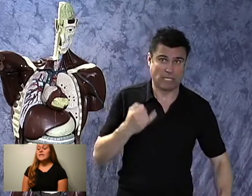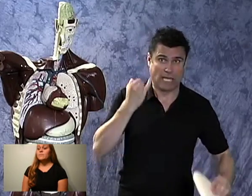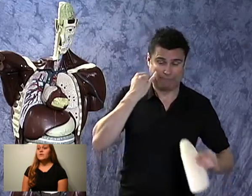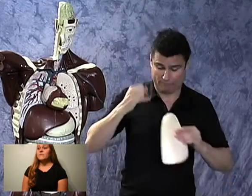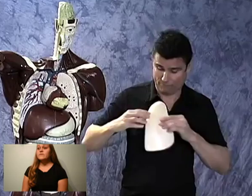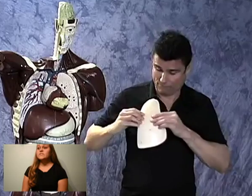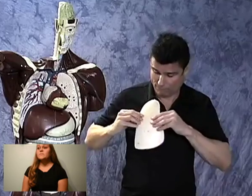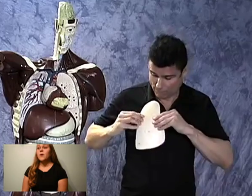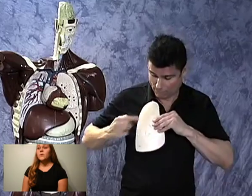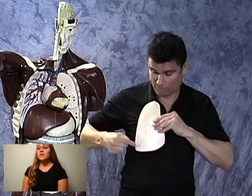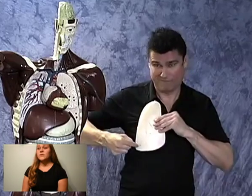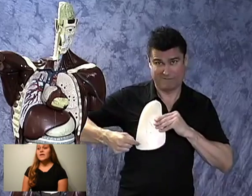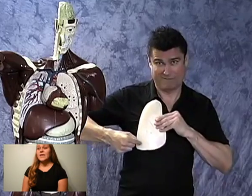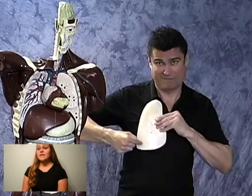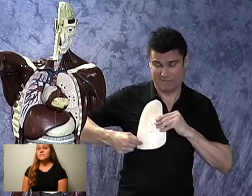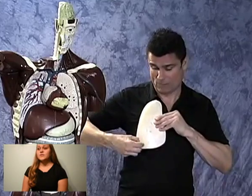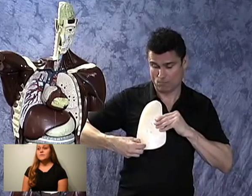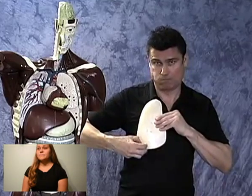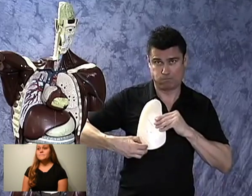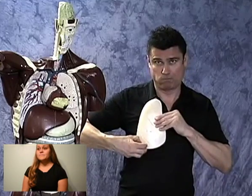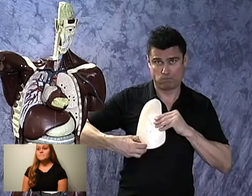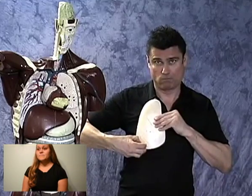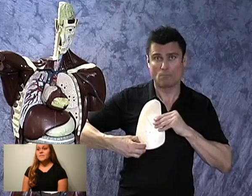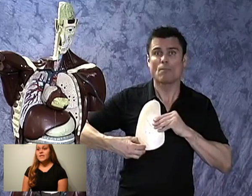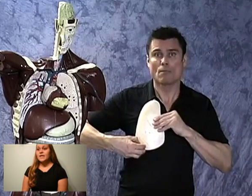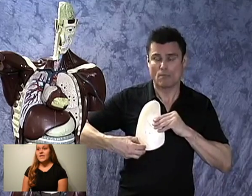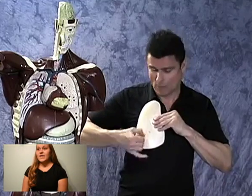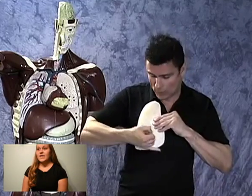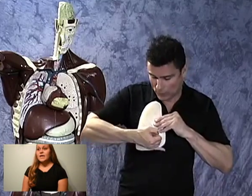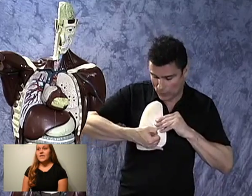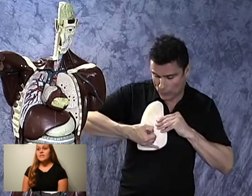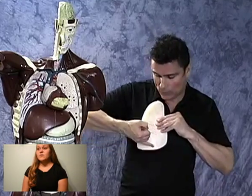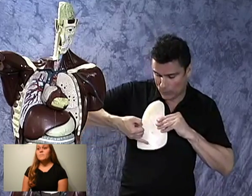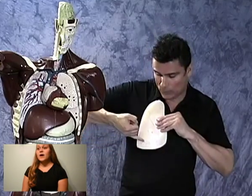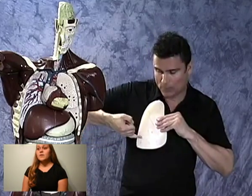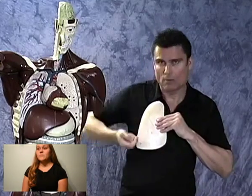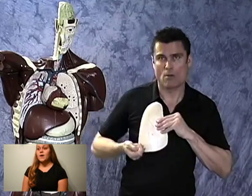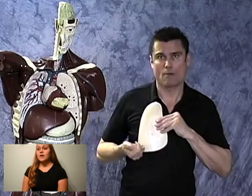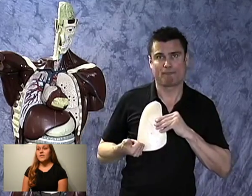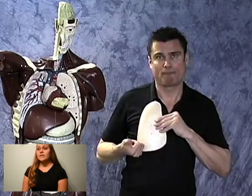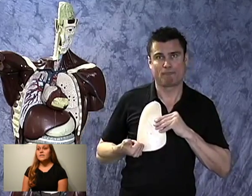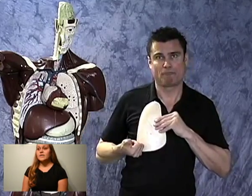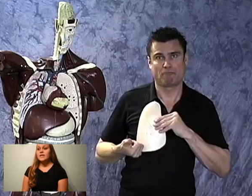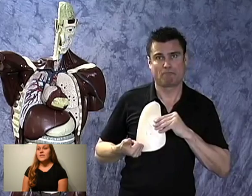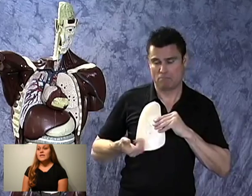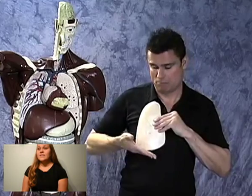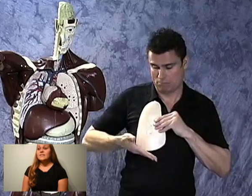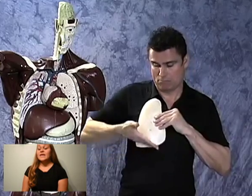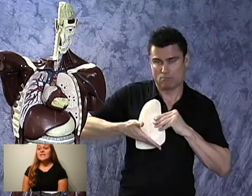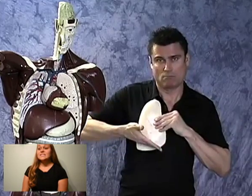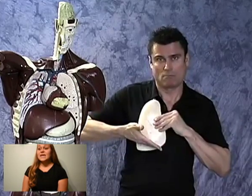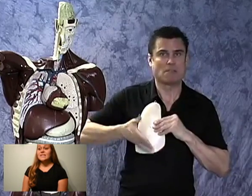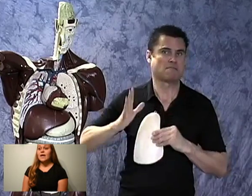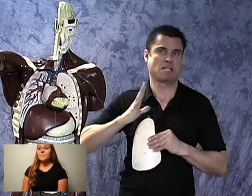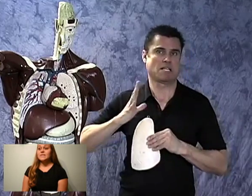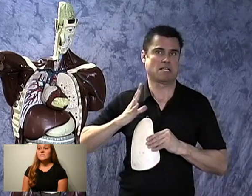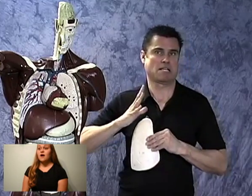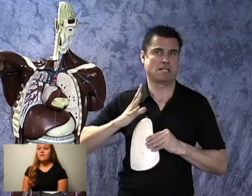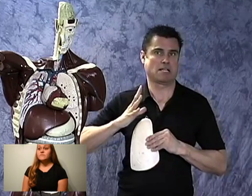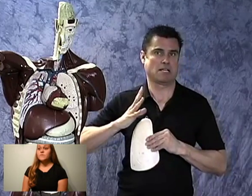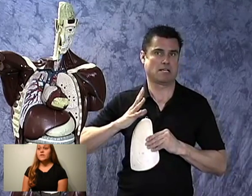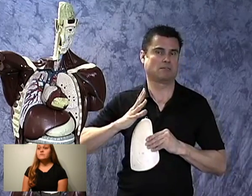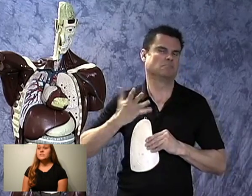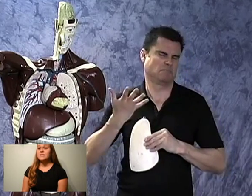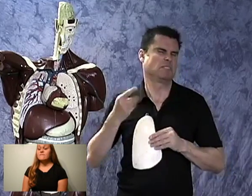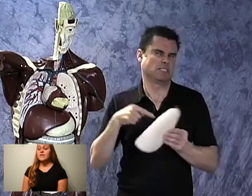For example, if you smoke and you get cancer, in the bottom pocket, they can take that piece